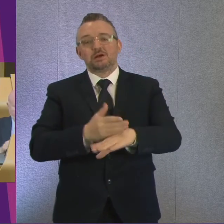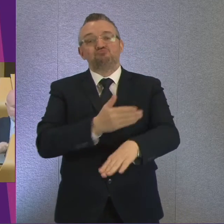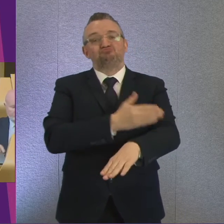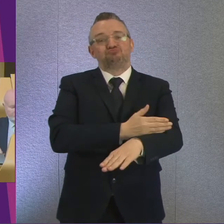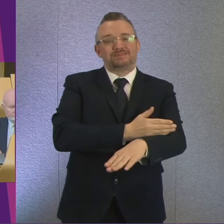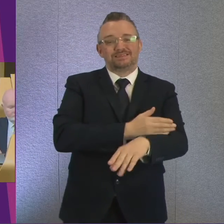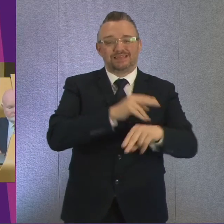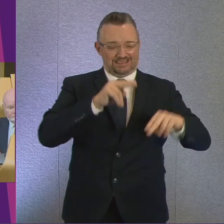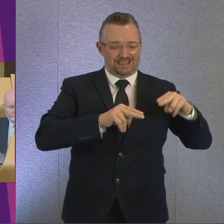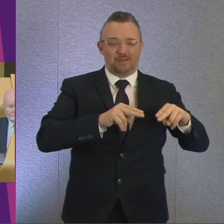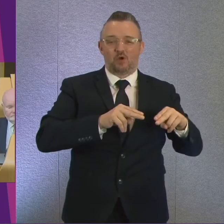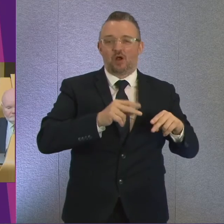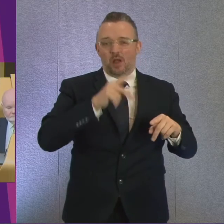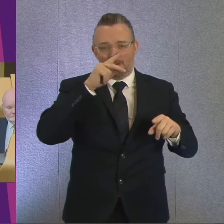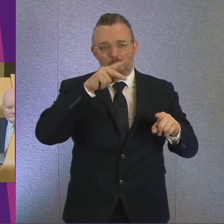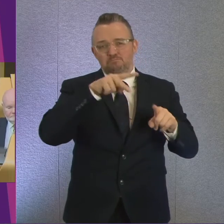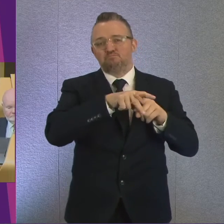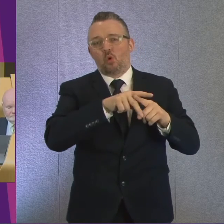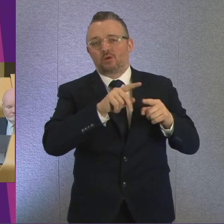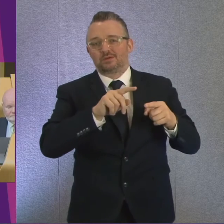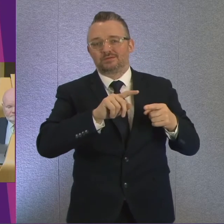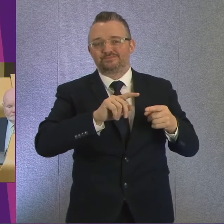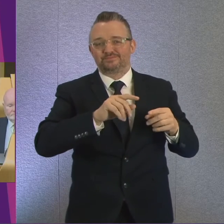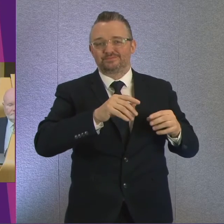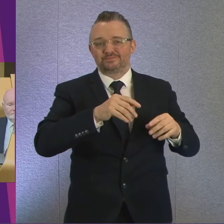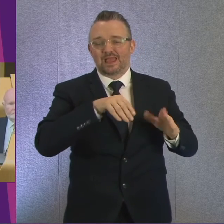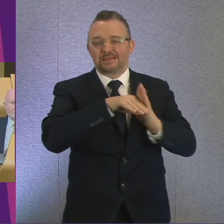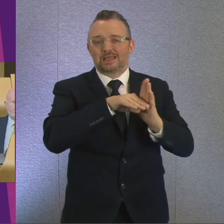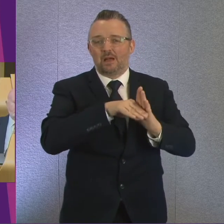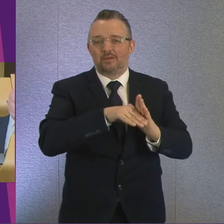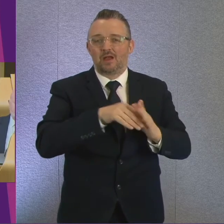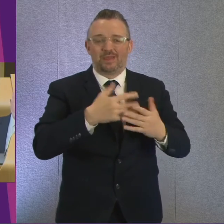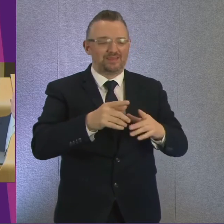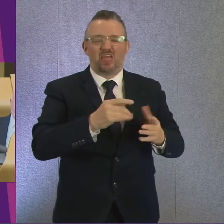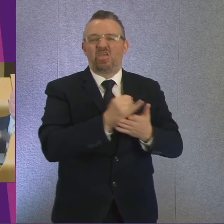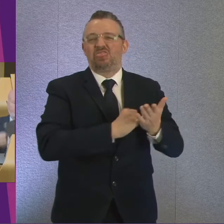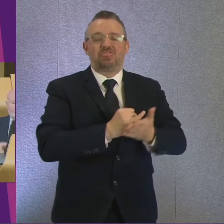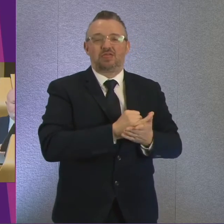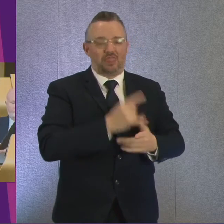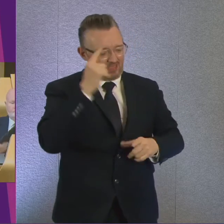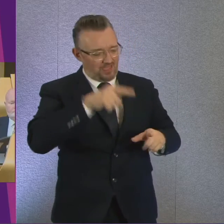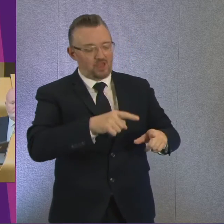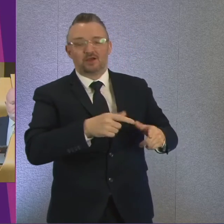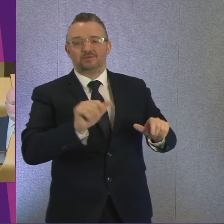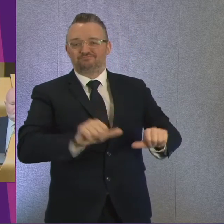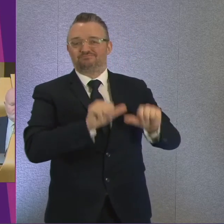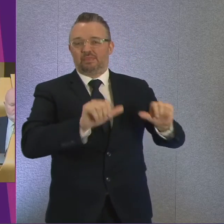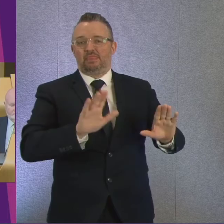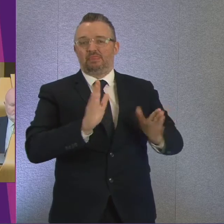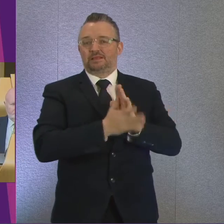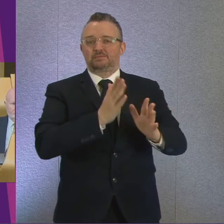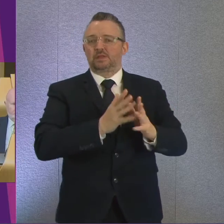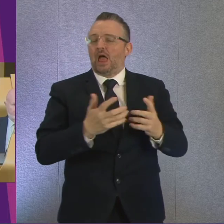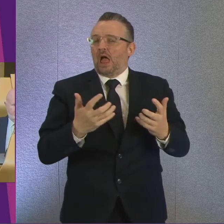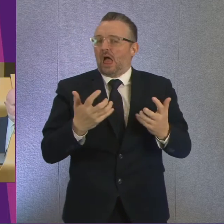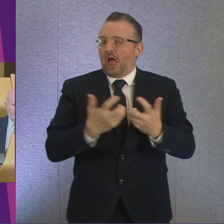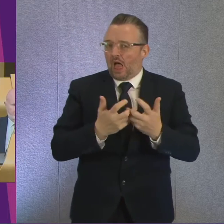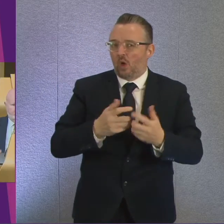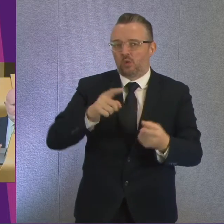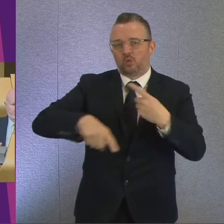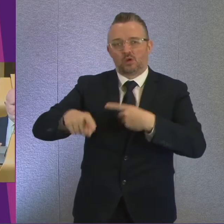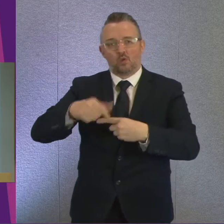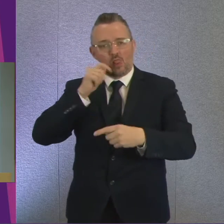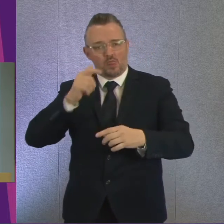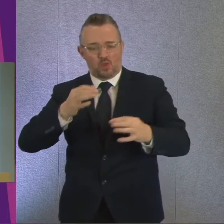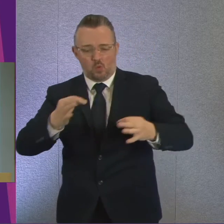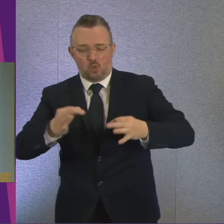paper or a mock exam taken earlier than their peers. Can the Minister clarify how these issues will be taken into account?